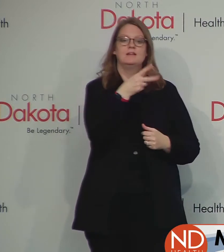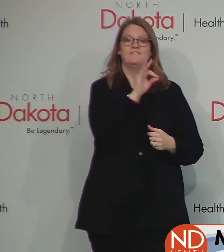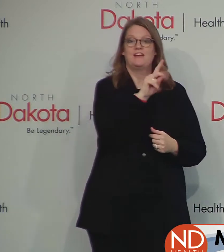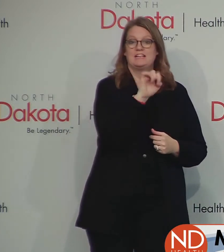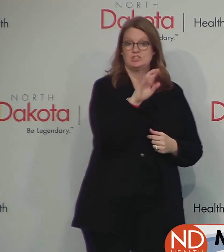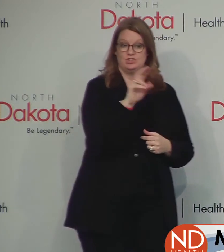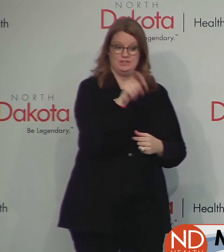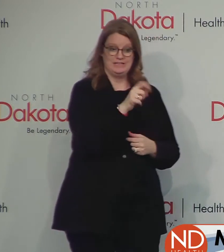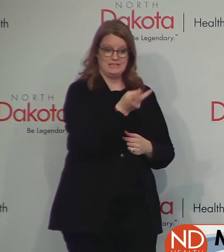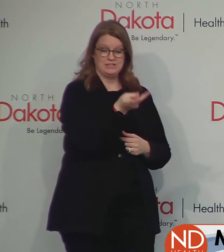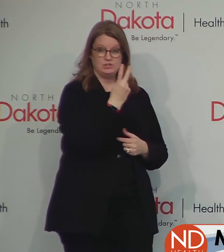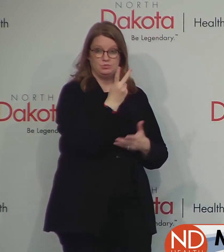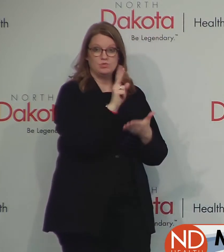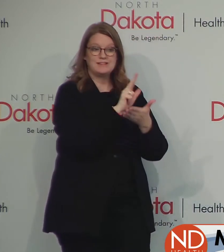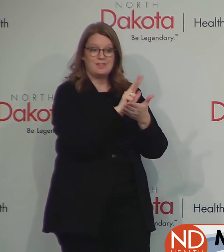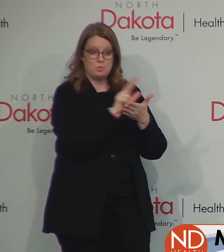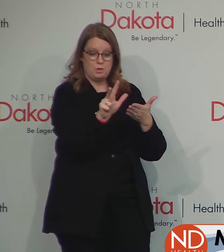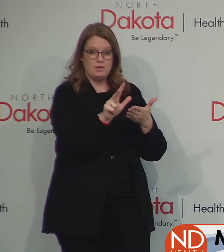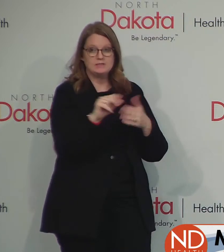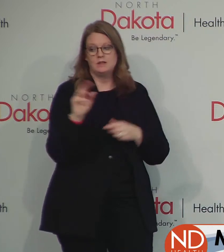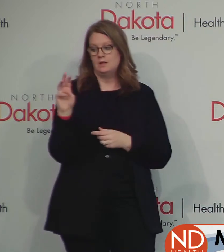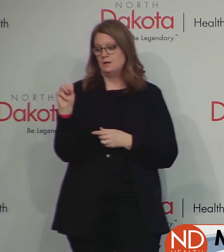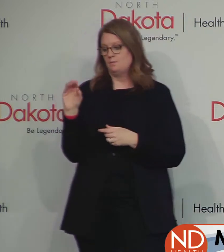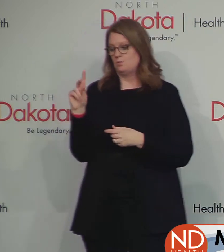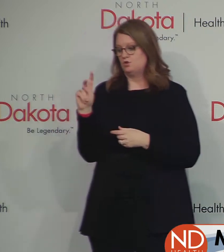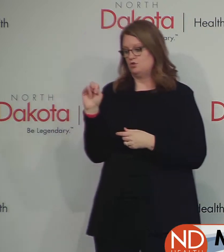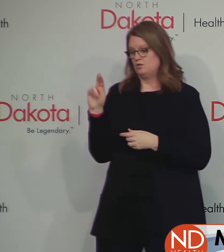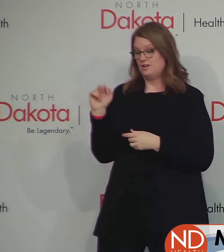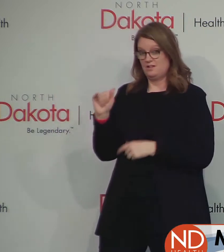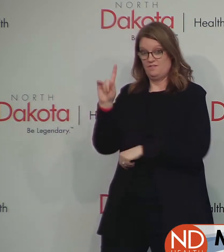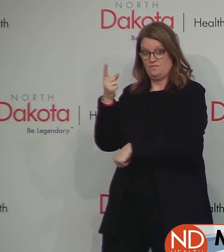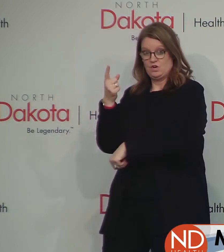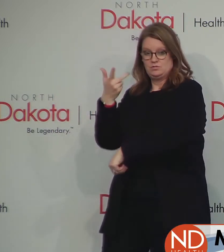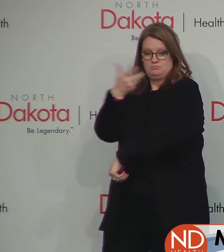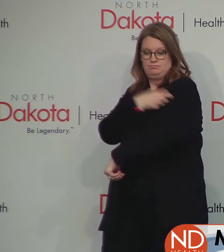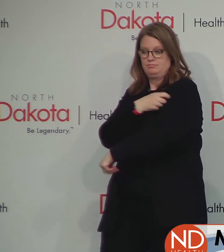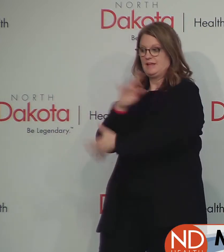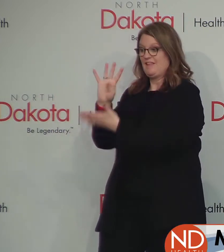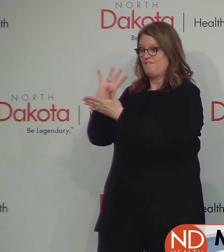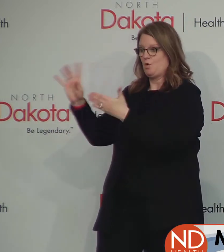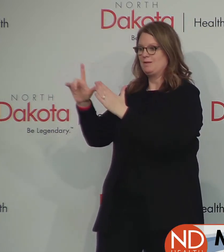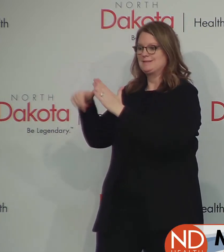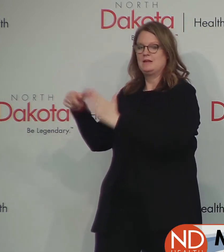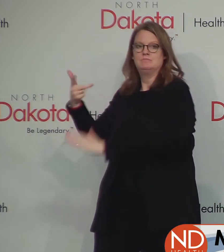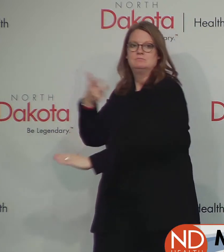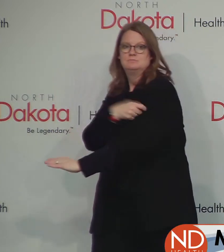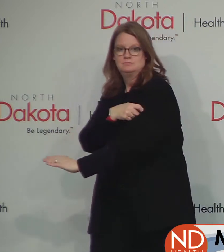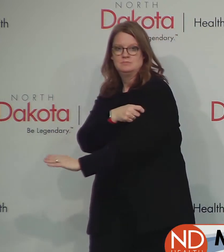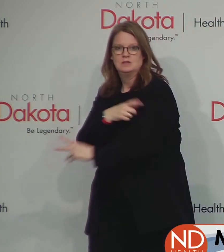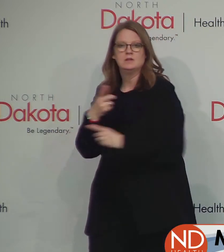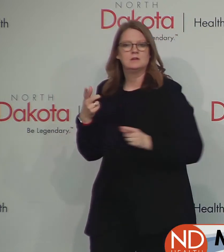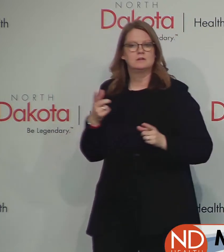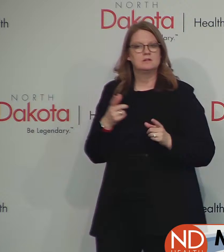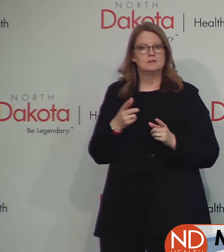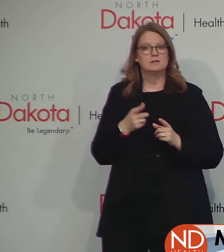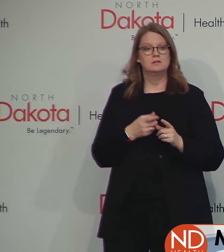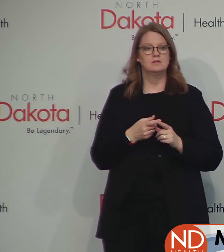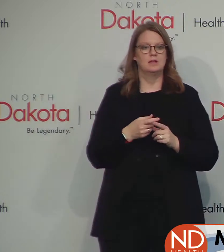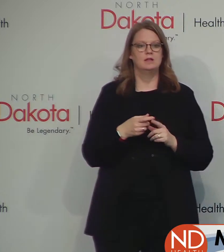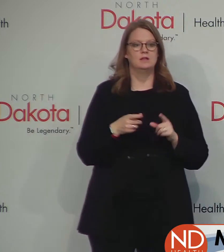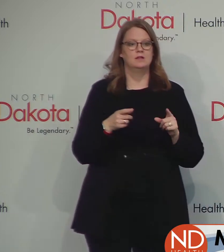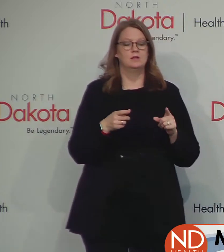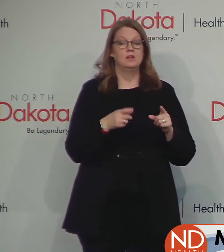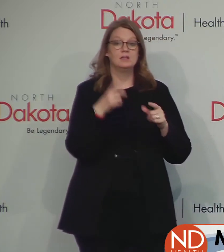need 2 doses 3 weeks apart, the Moderna vaccine 4 weeks apart, and providers will usually schedule these doses your